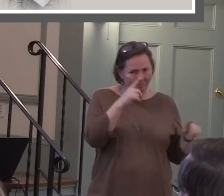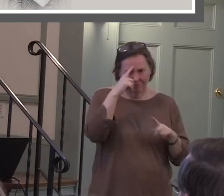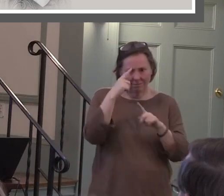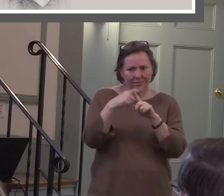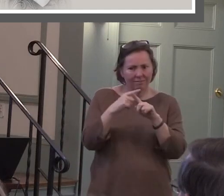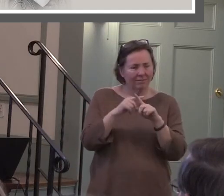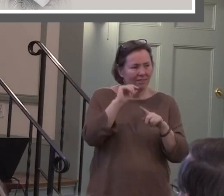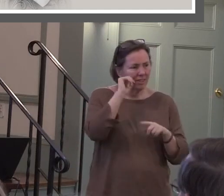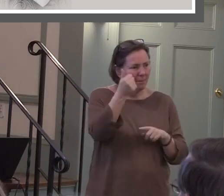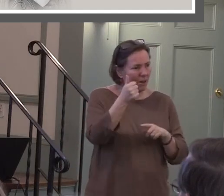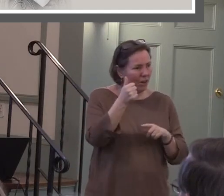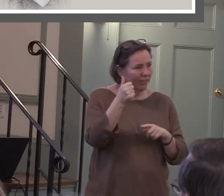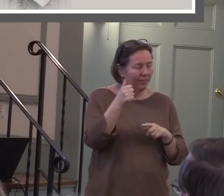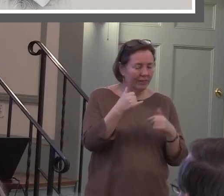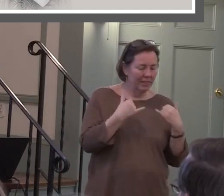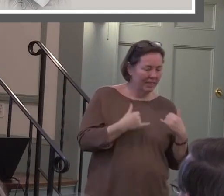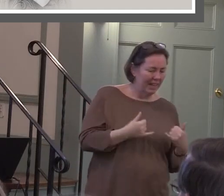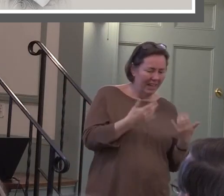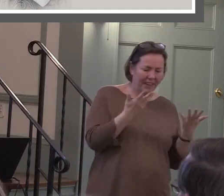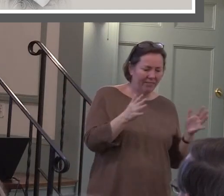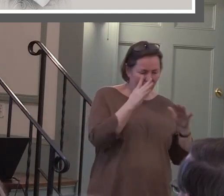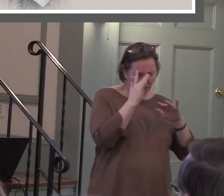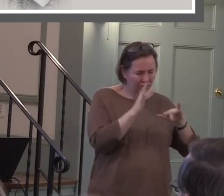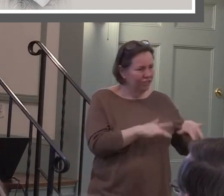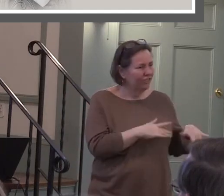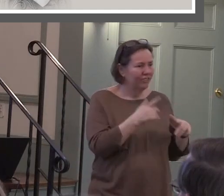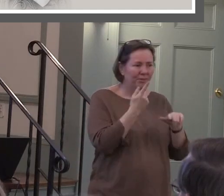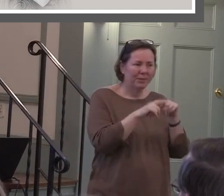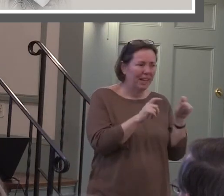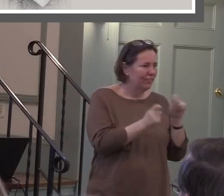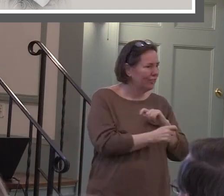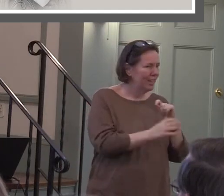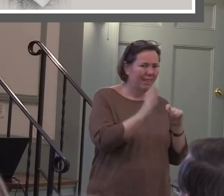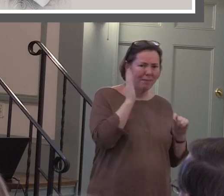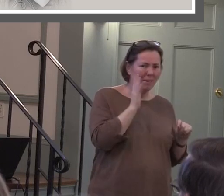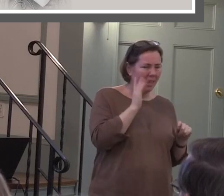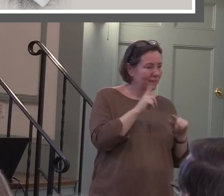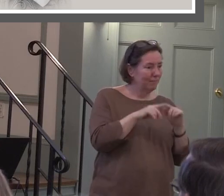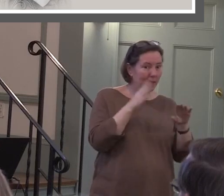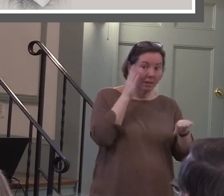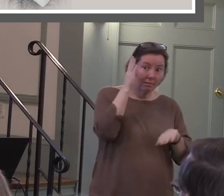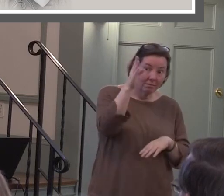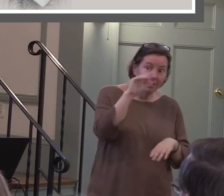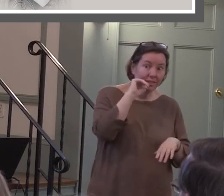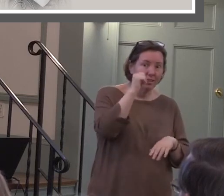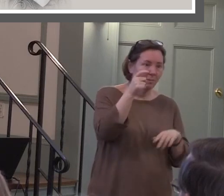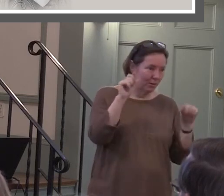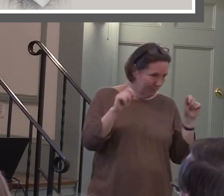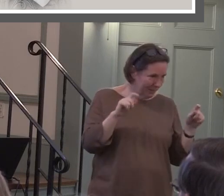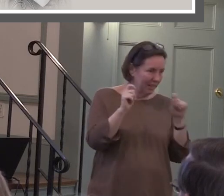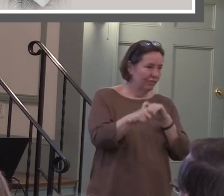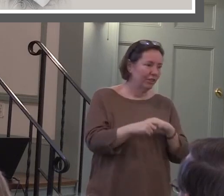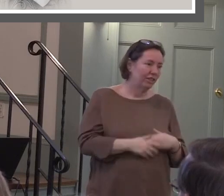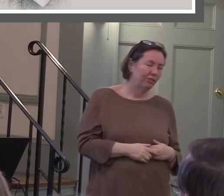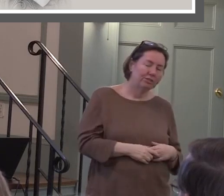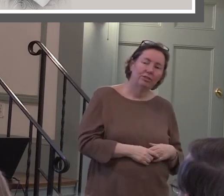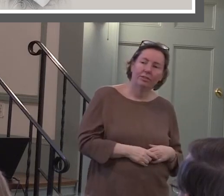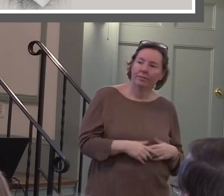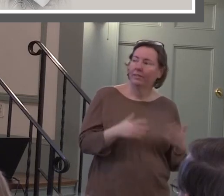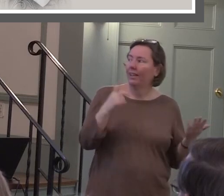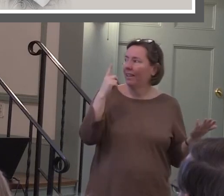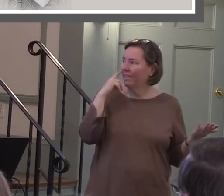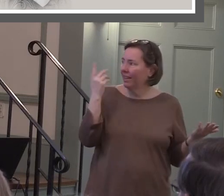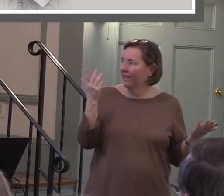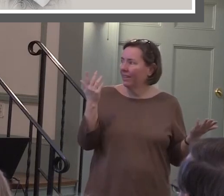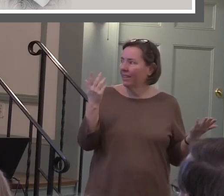tomorrow. Today's over, you can't change it. But tomorrow you can. I think